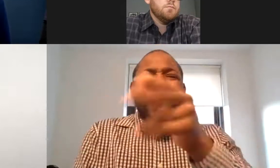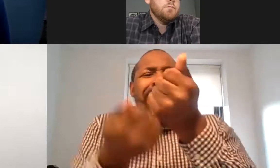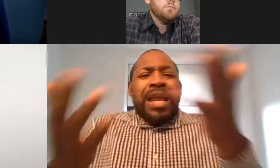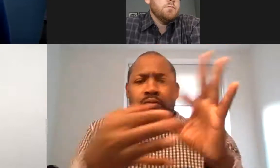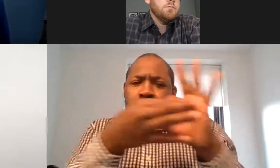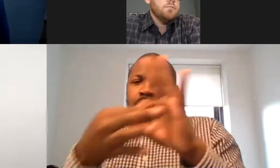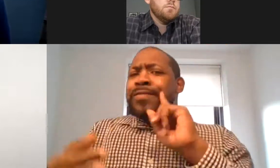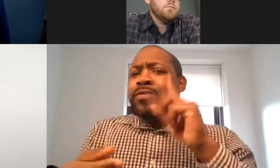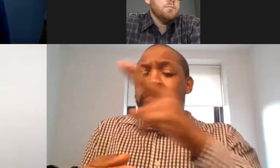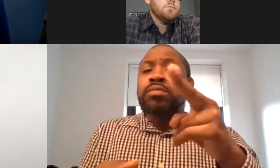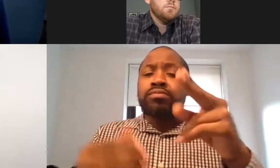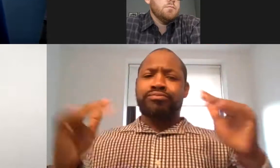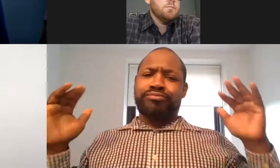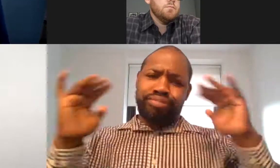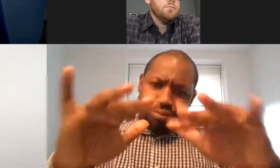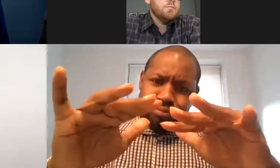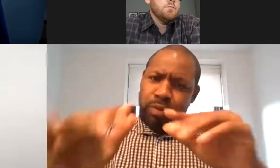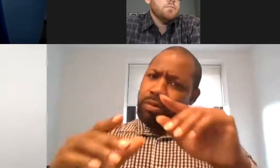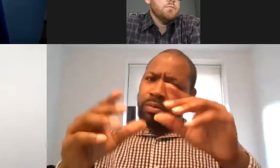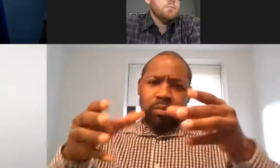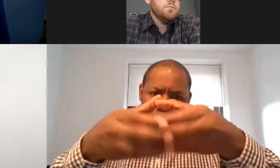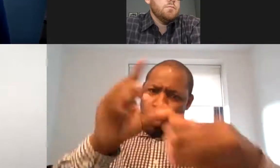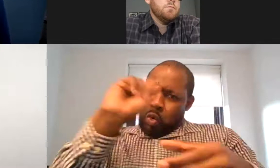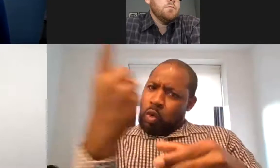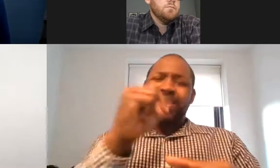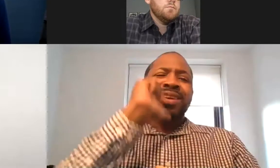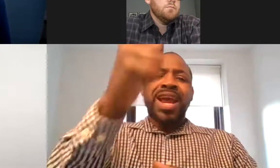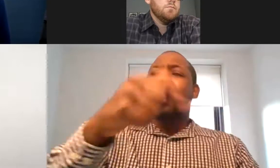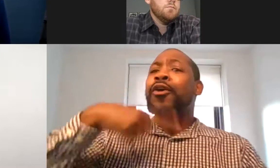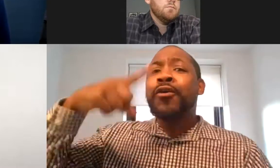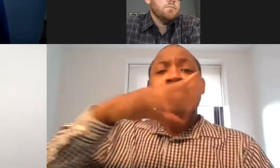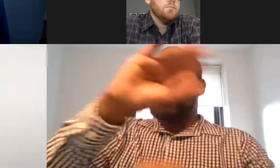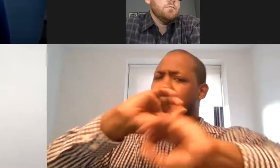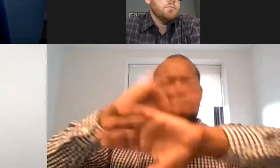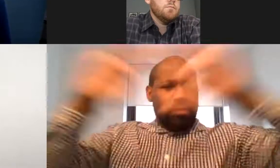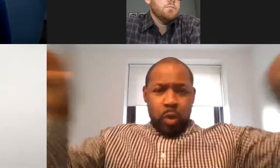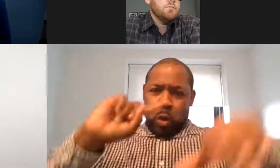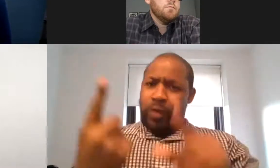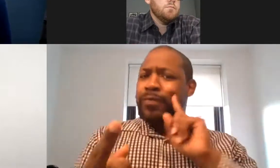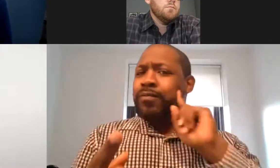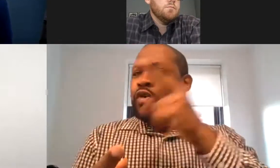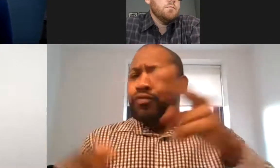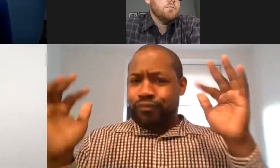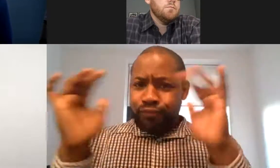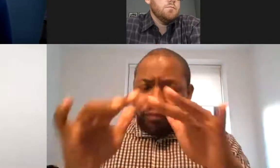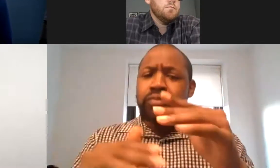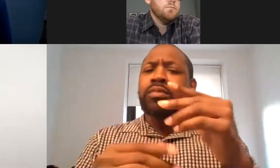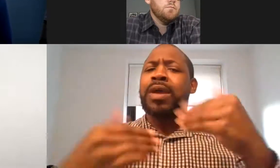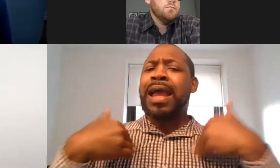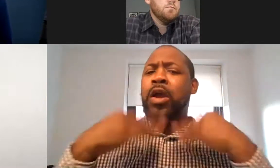those shots are being administered at the school for the deaf, and people are going into that place. So that means that those shots are not available for the